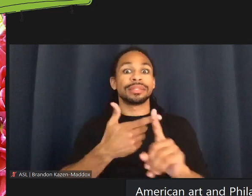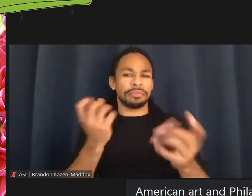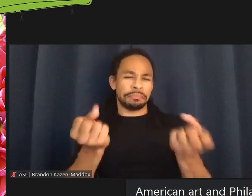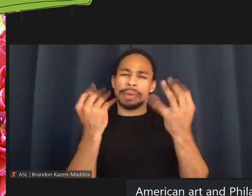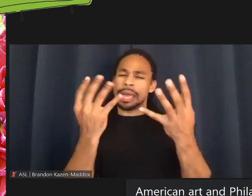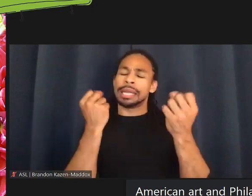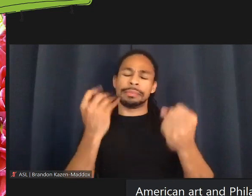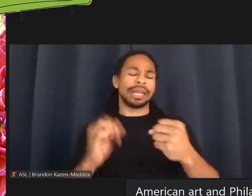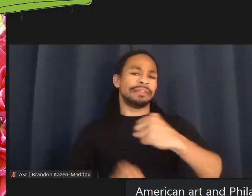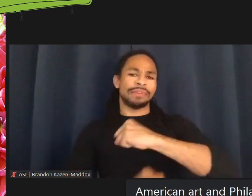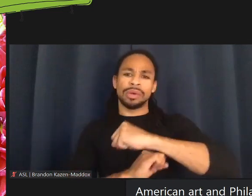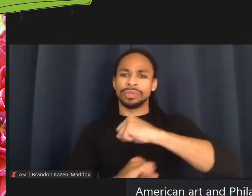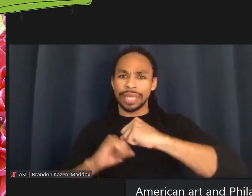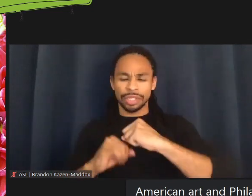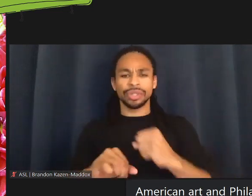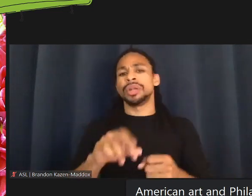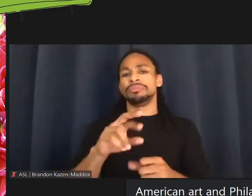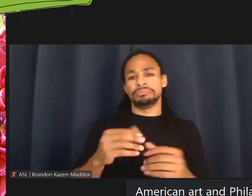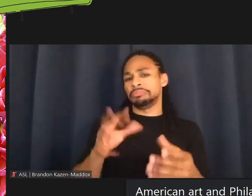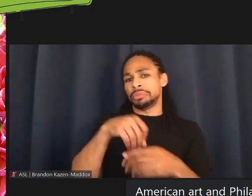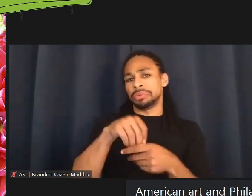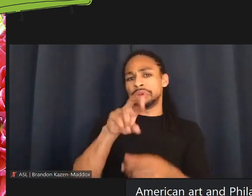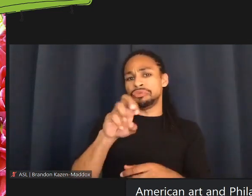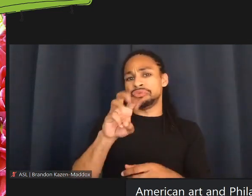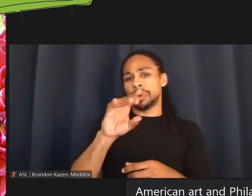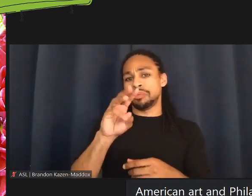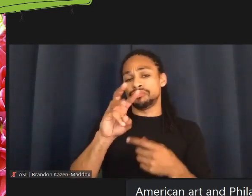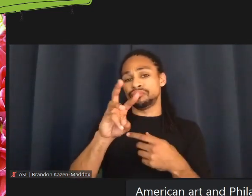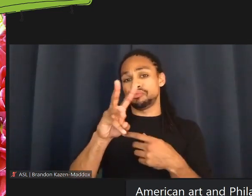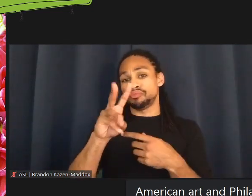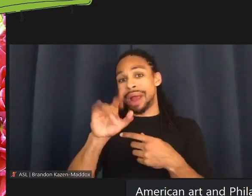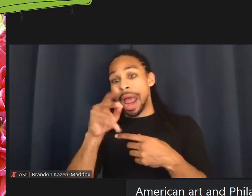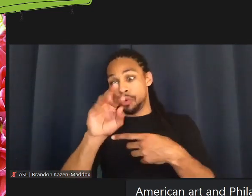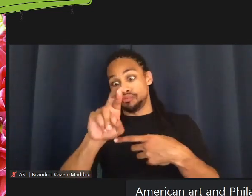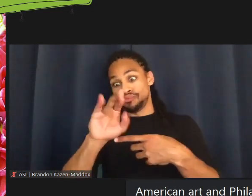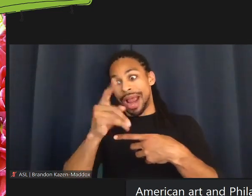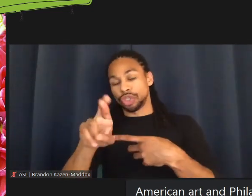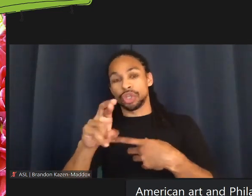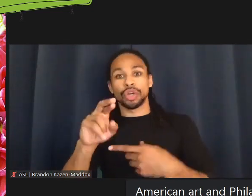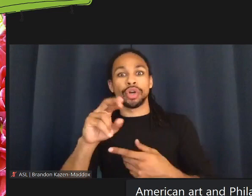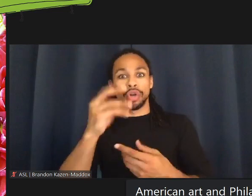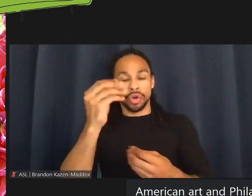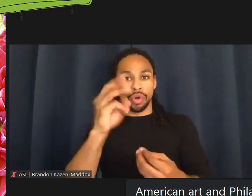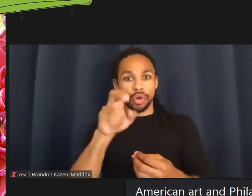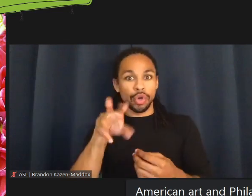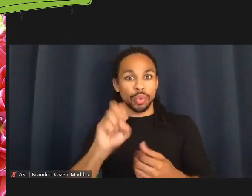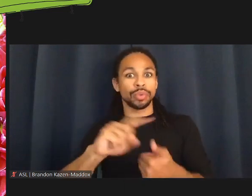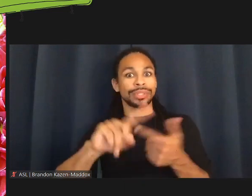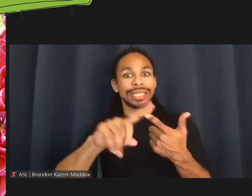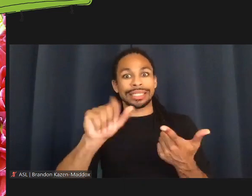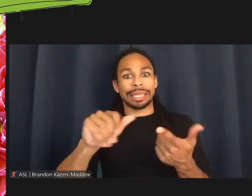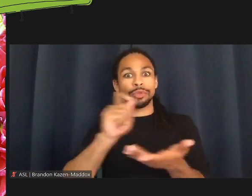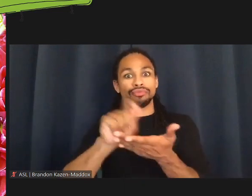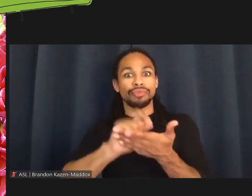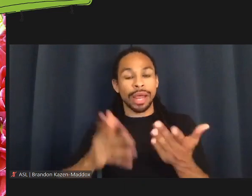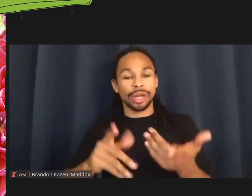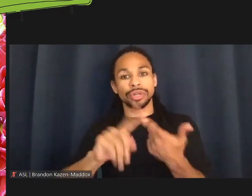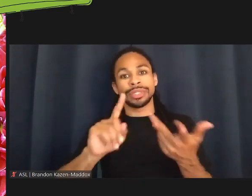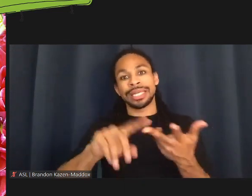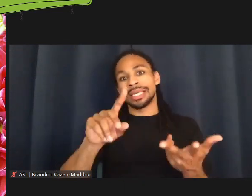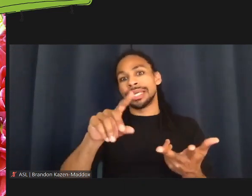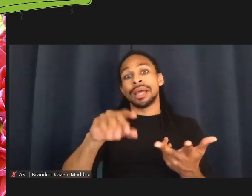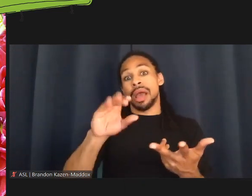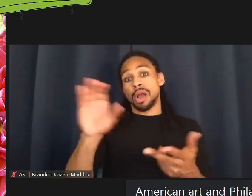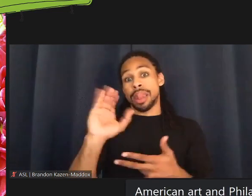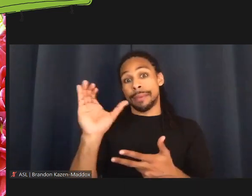Foundation, Rewired News, Disabled Writers, Columbia University, and the Davis Putter Scholarship Fund.